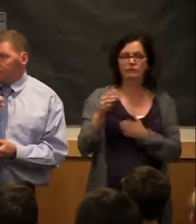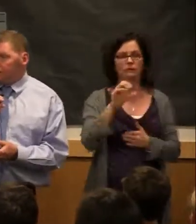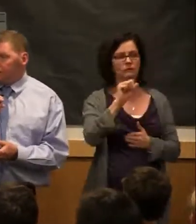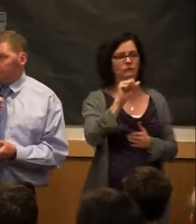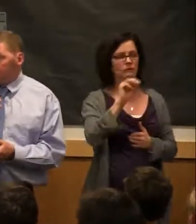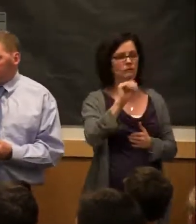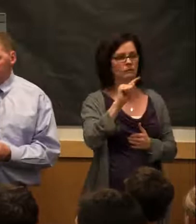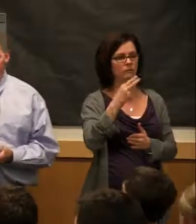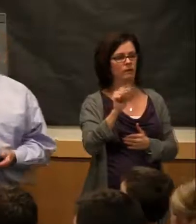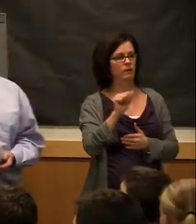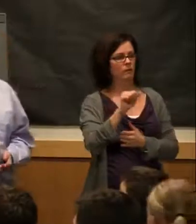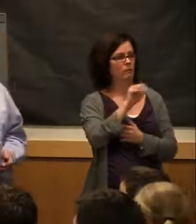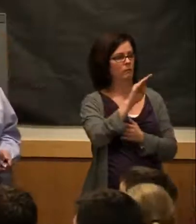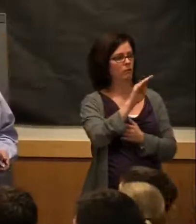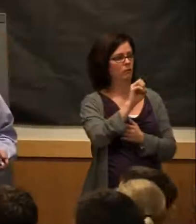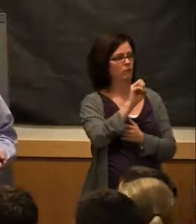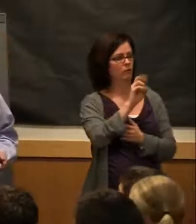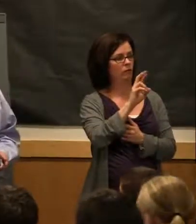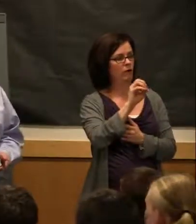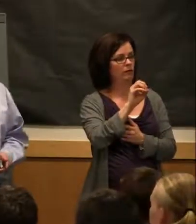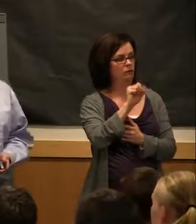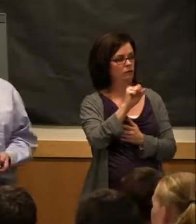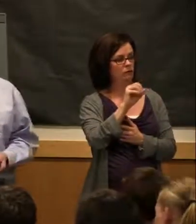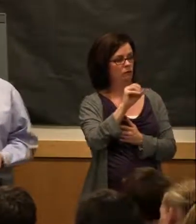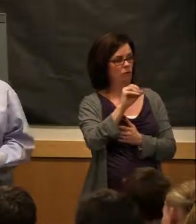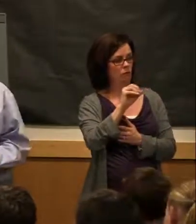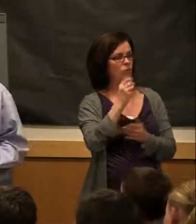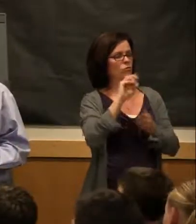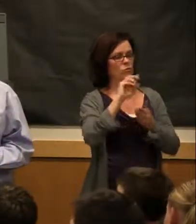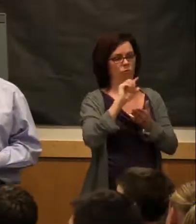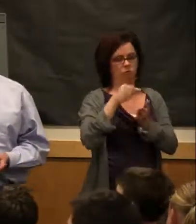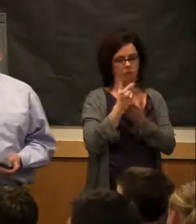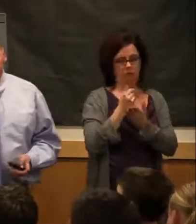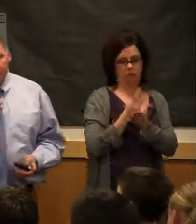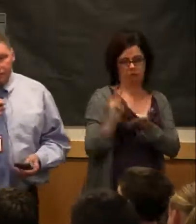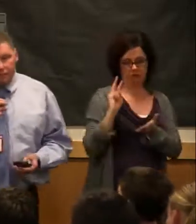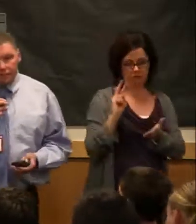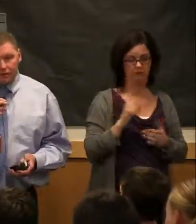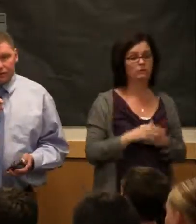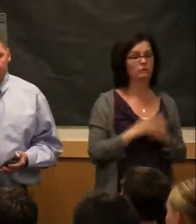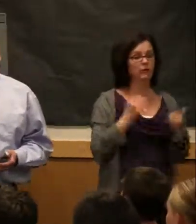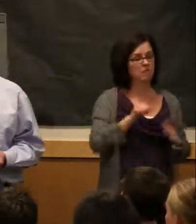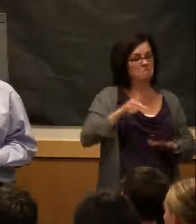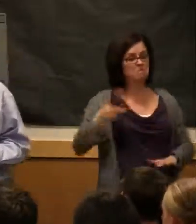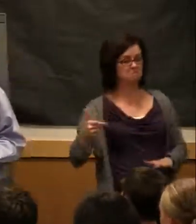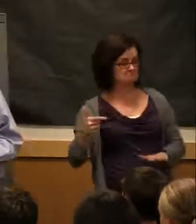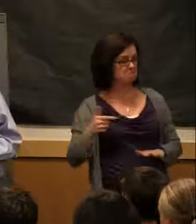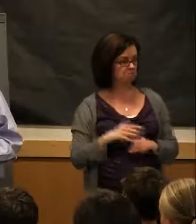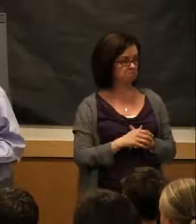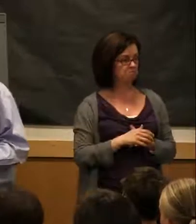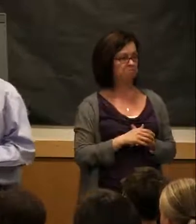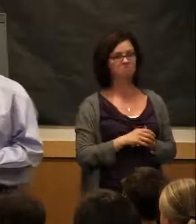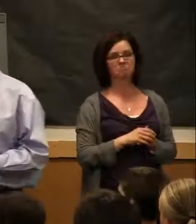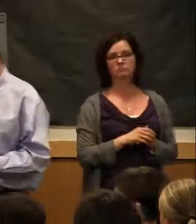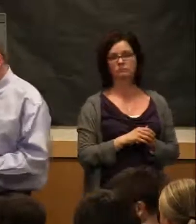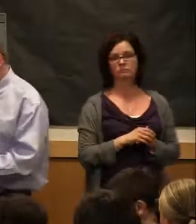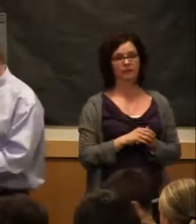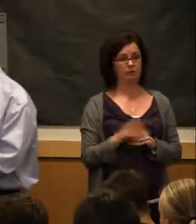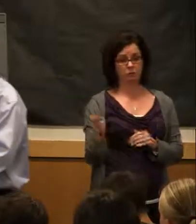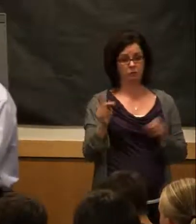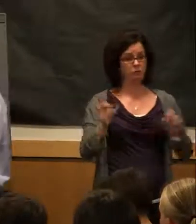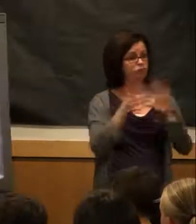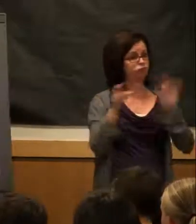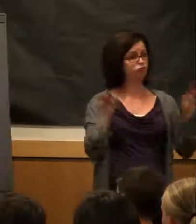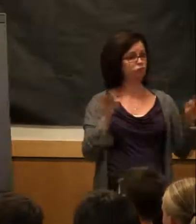Samantha Barrasso, who graduated a couple of weeks ago. And so I'm going to turn it over to them, and they can talk to